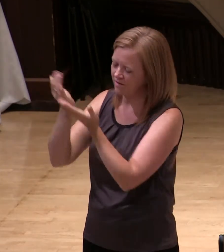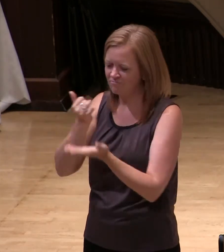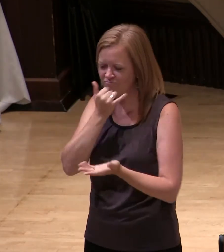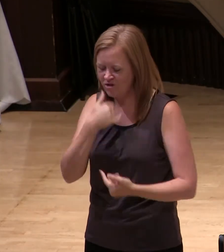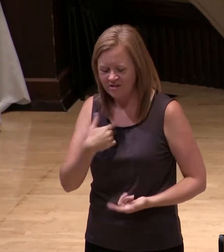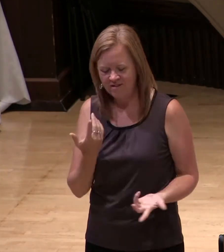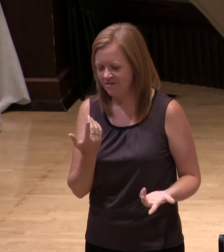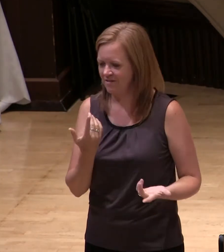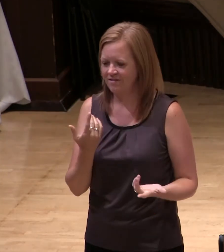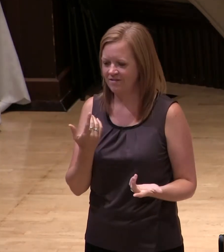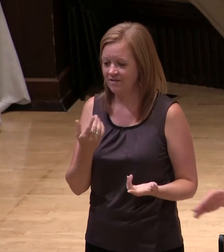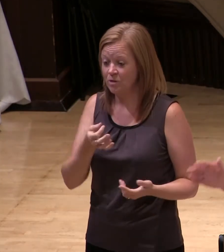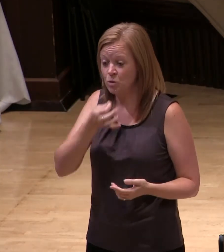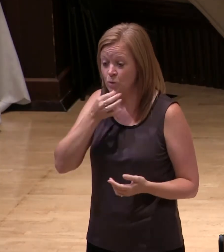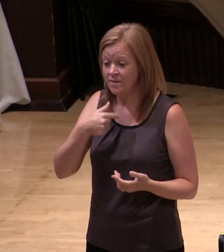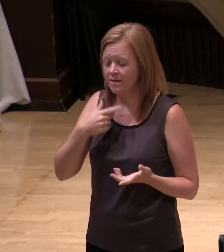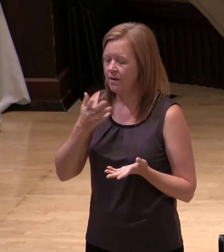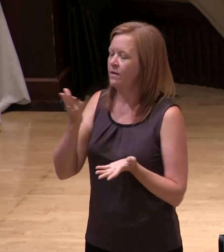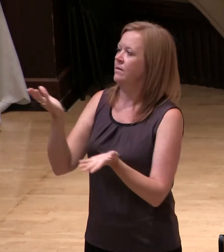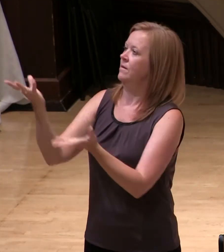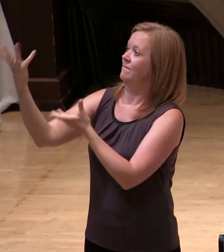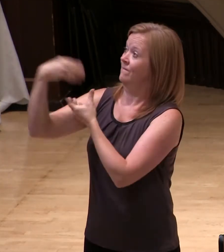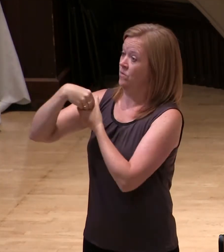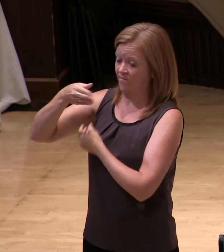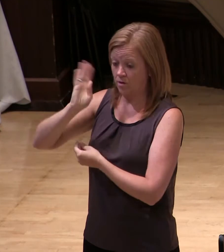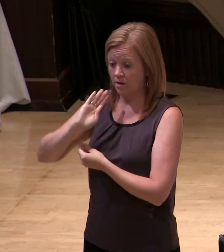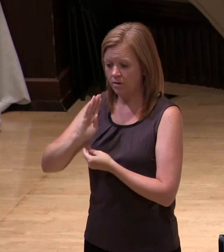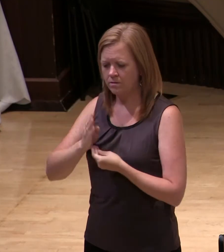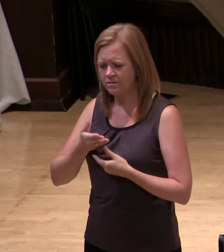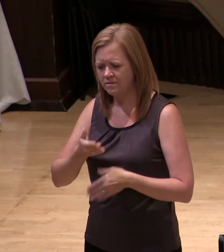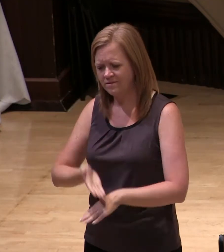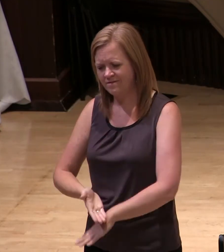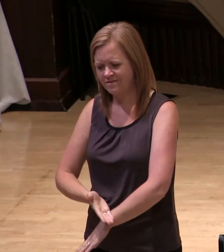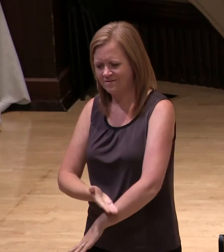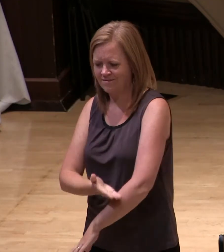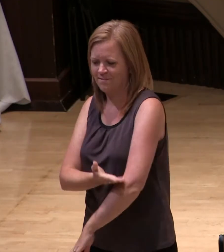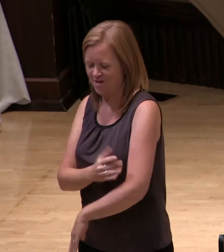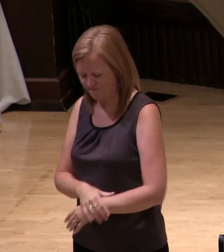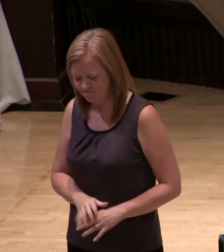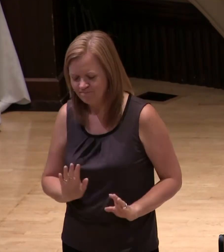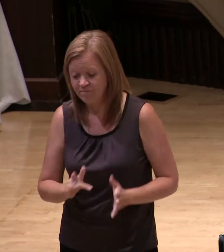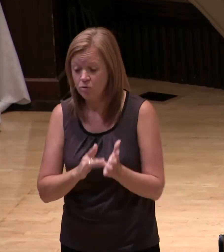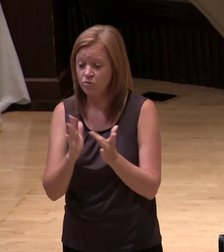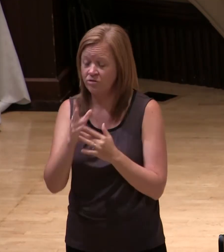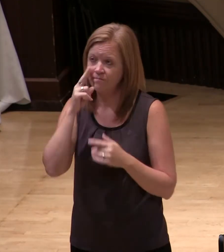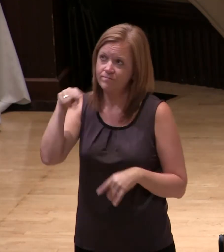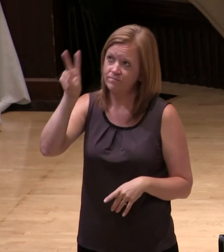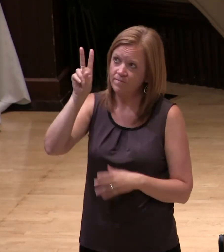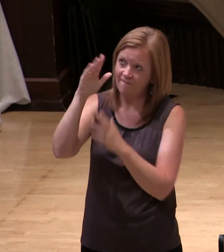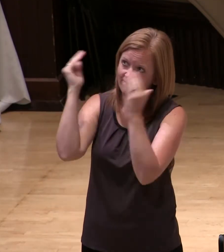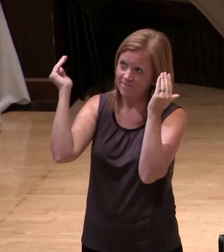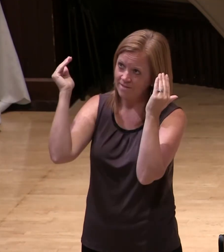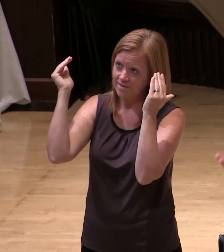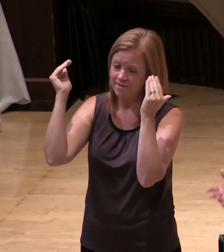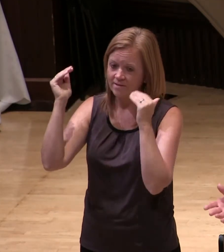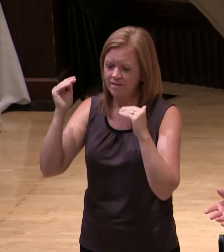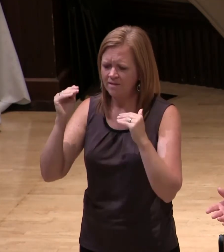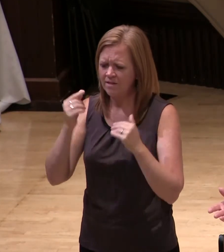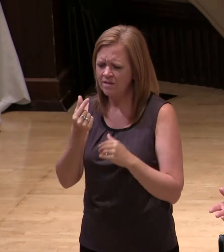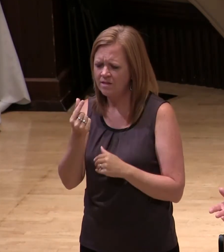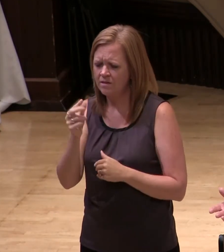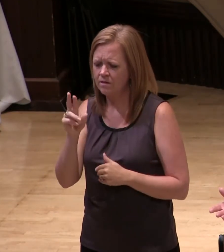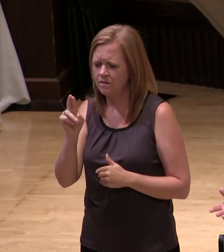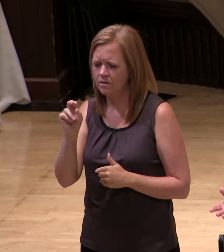with me? And as soon as I do that, everything gets better. So Jesus looks up to heaven, and then he